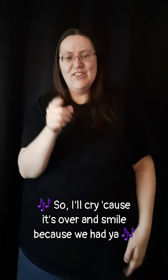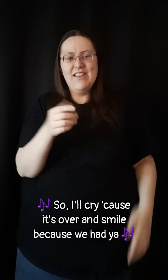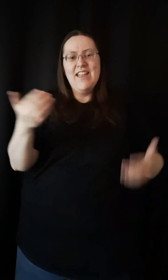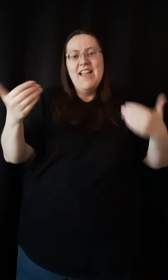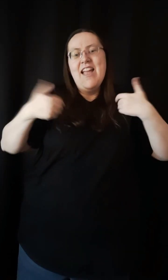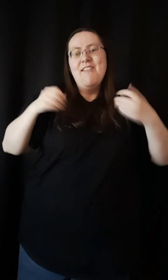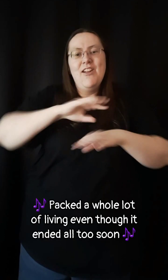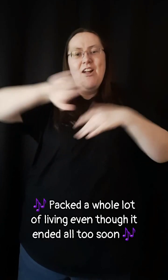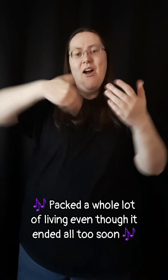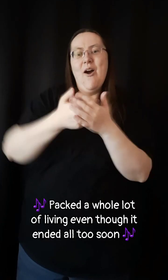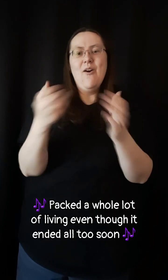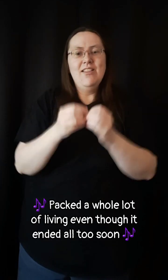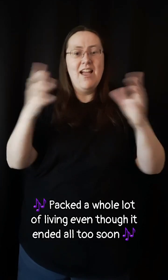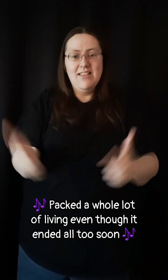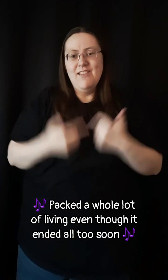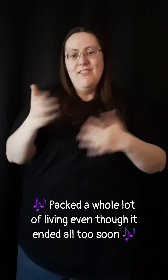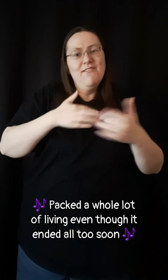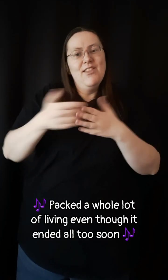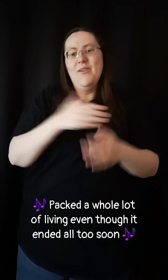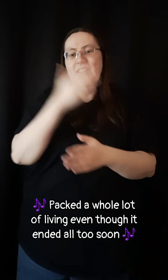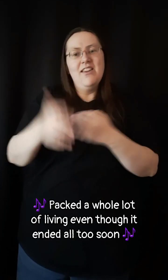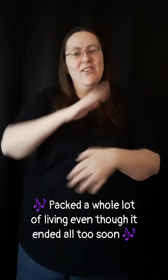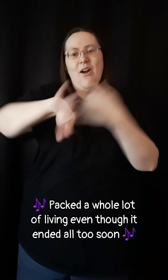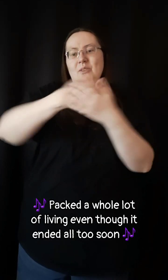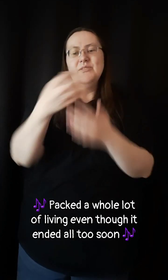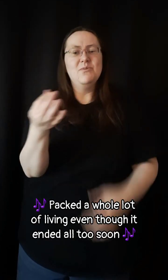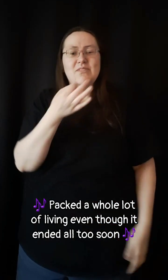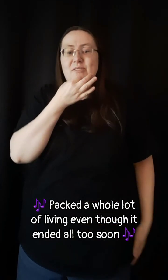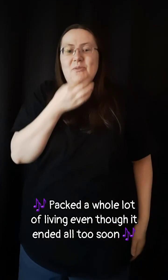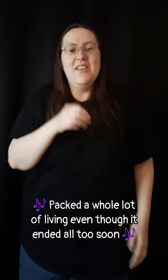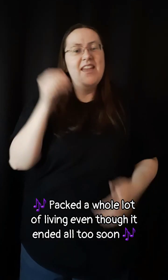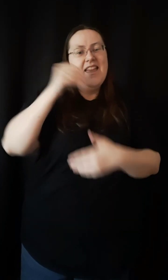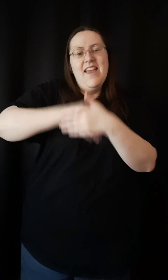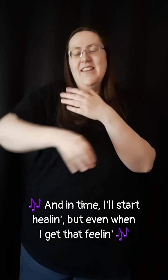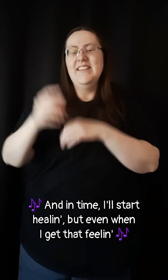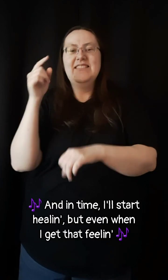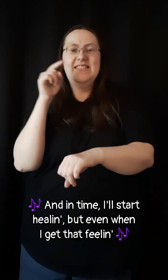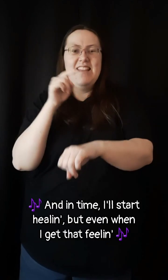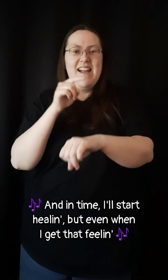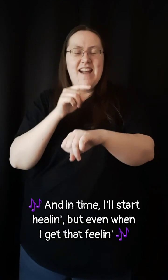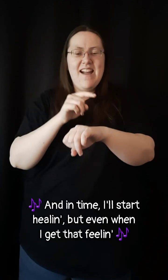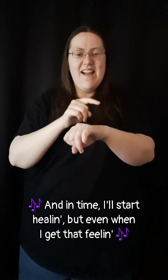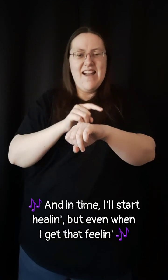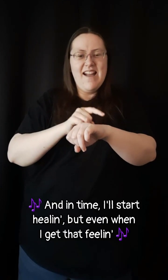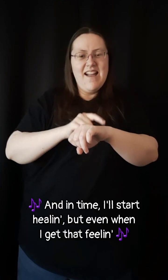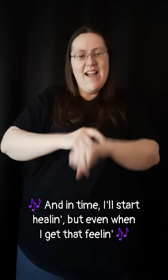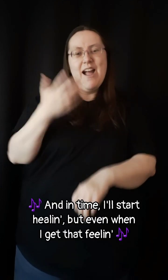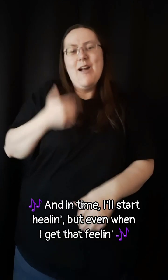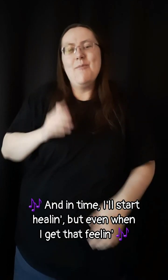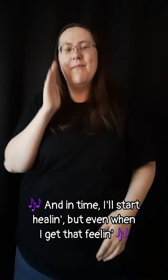had you Packed a whole lot of livin' even though it ended all too soon And in time,